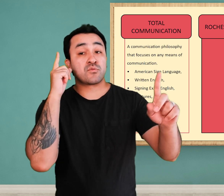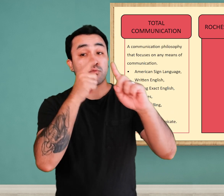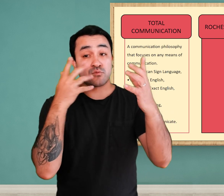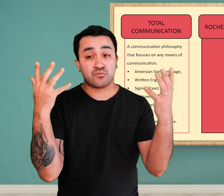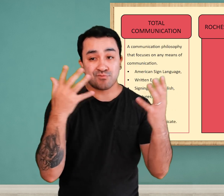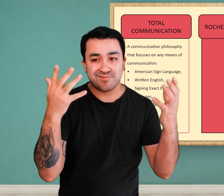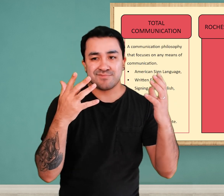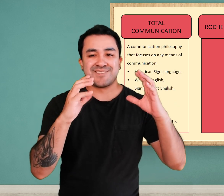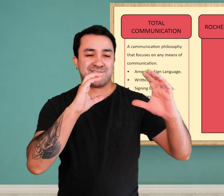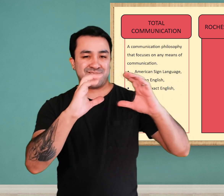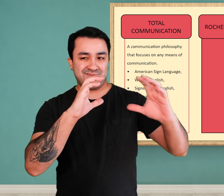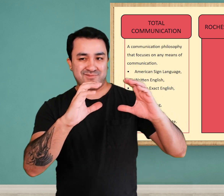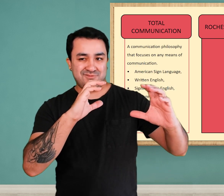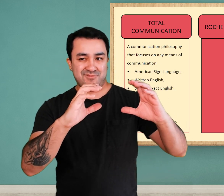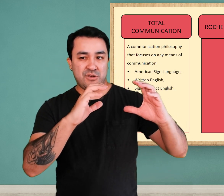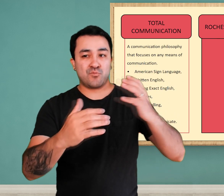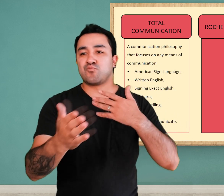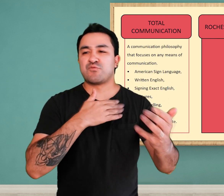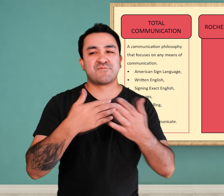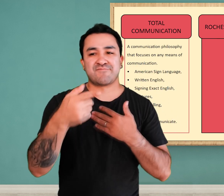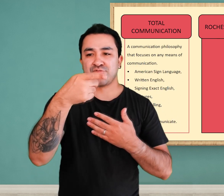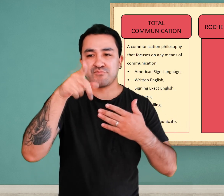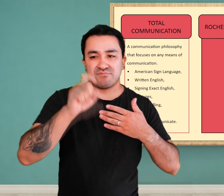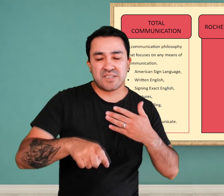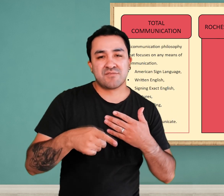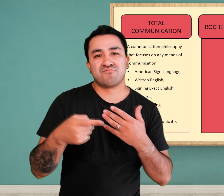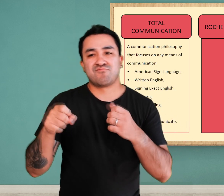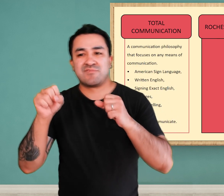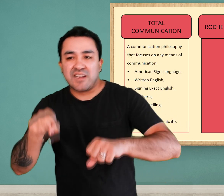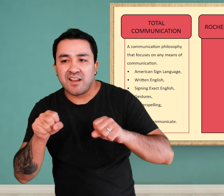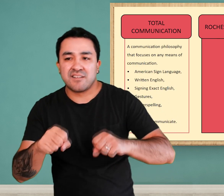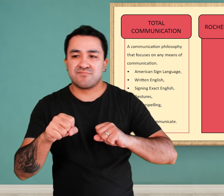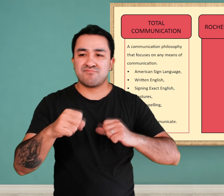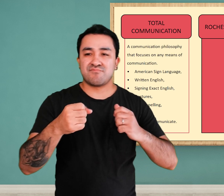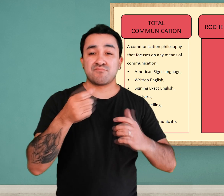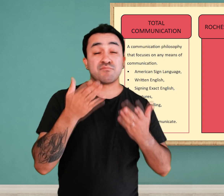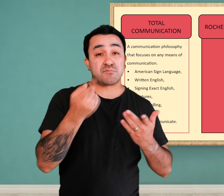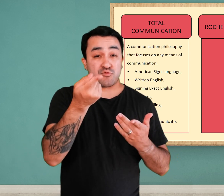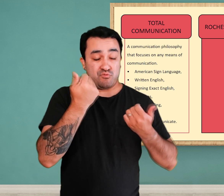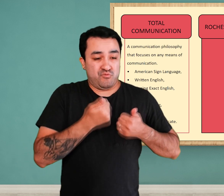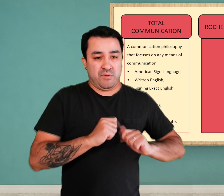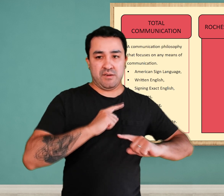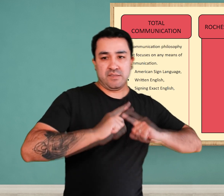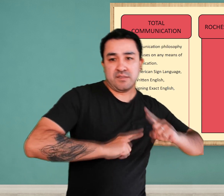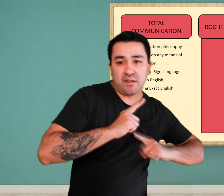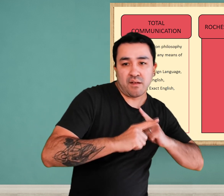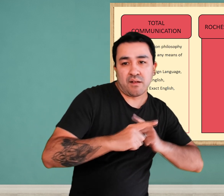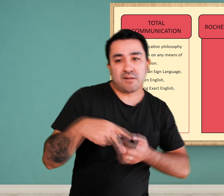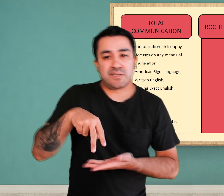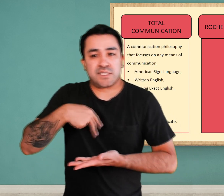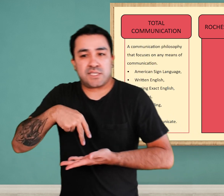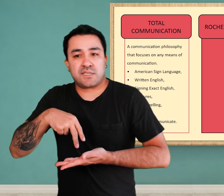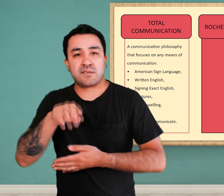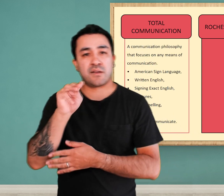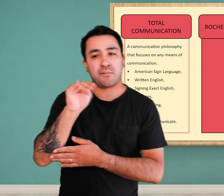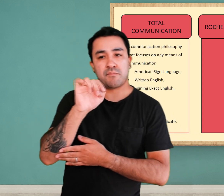Total communication is doing anything and everything to get a message across. The goal of TC is to ensure the target